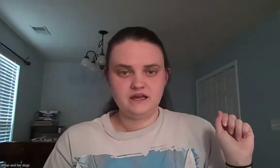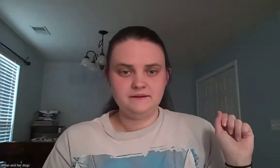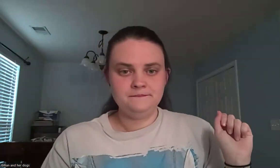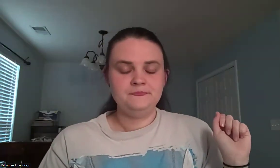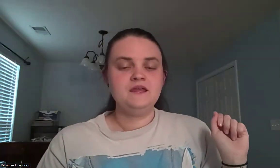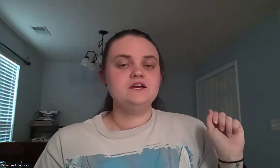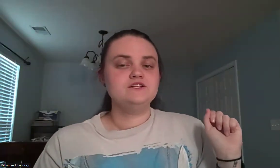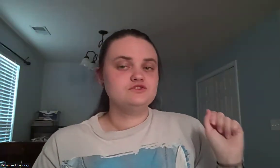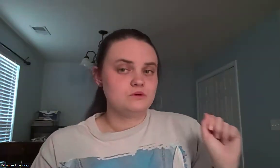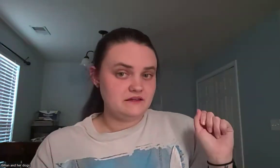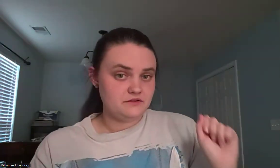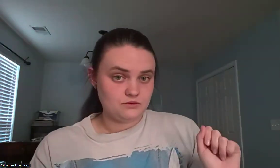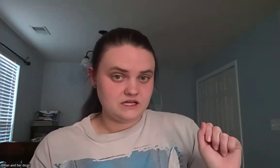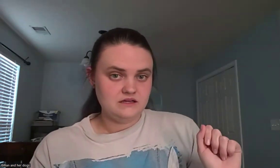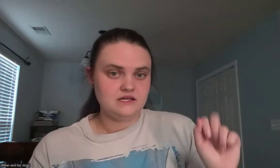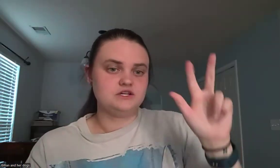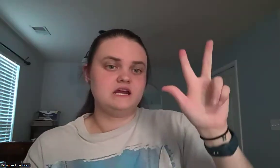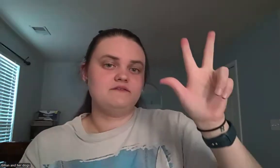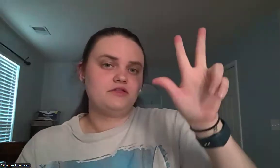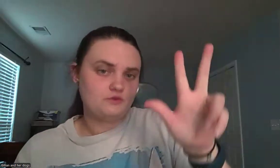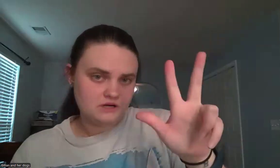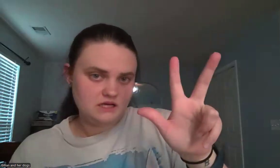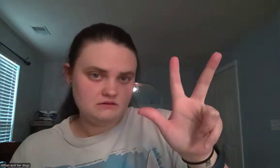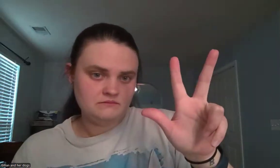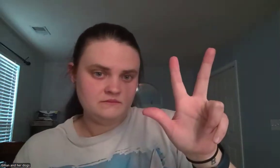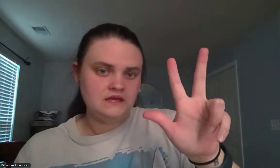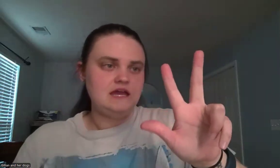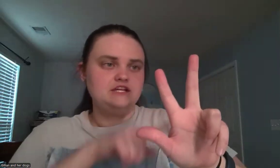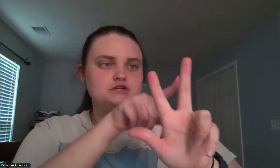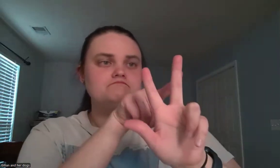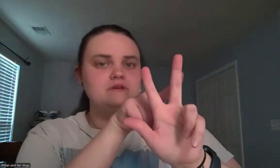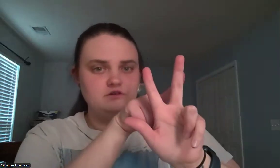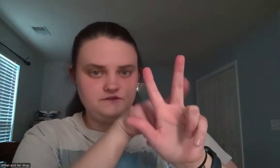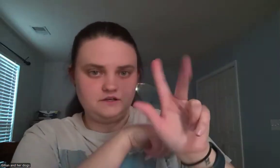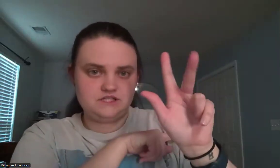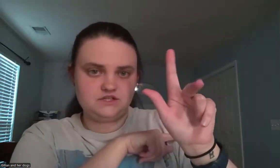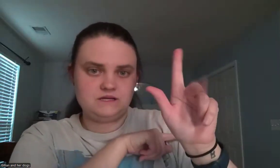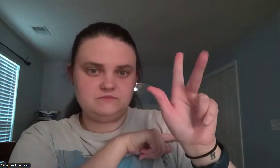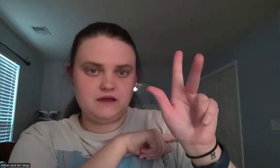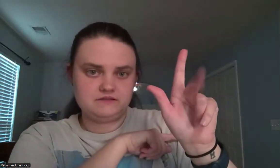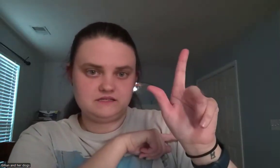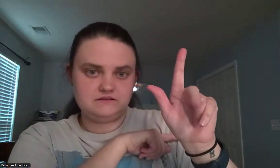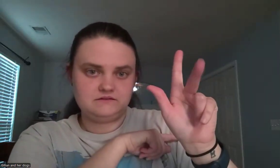Okay. 23 is you're going to have a 3 and your middle finger is going to be bouncing.